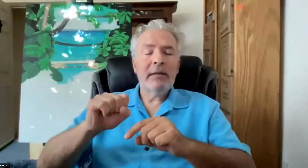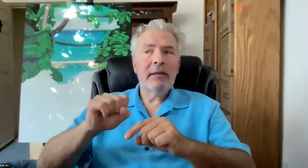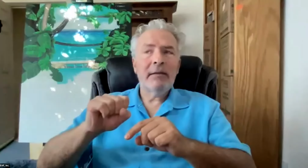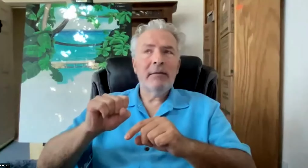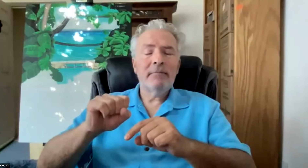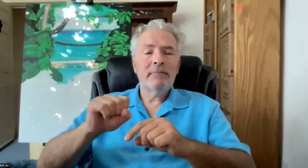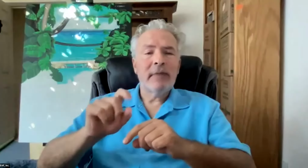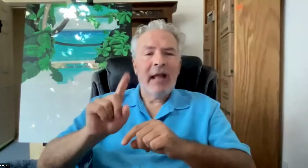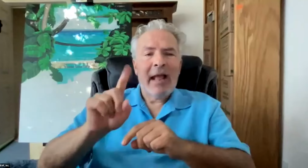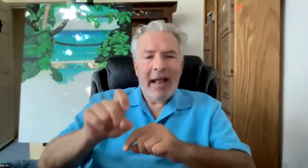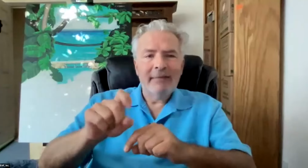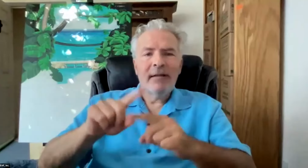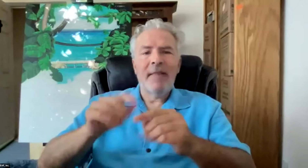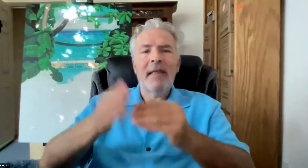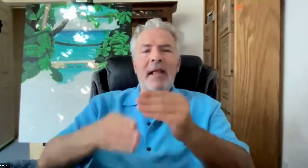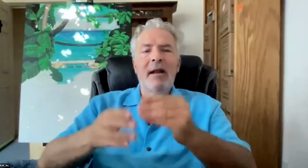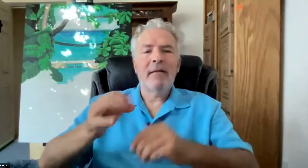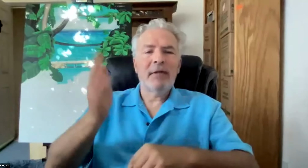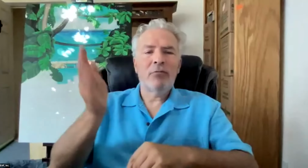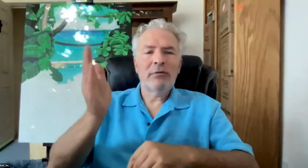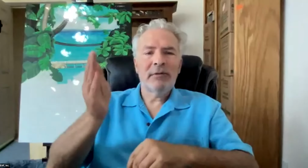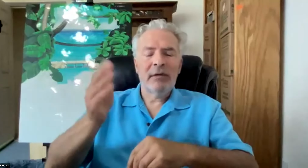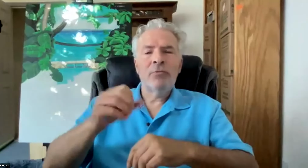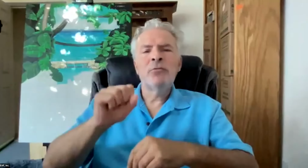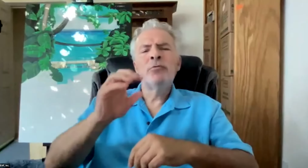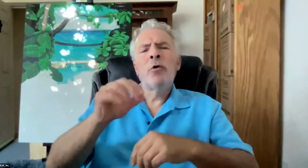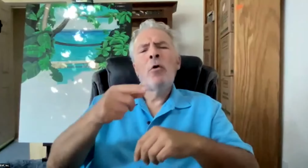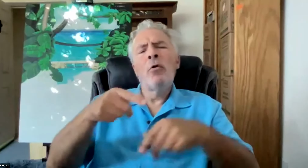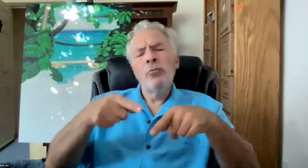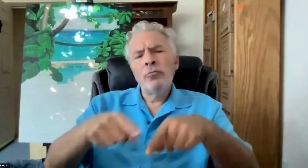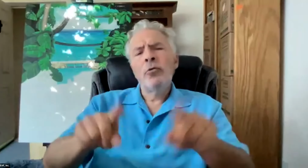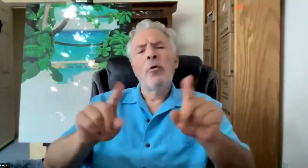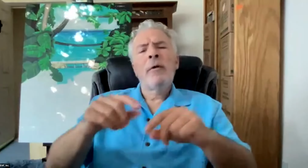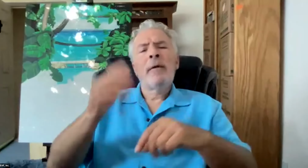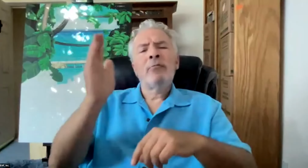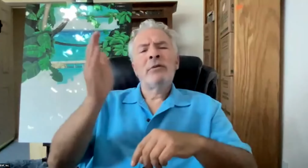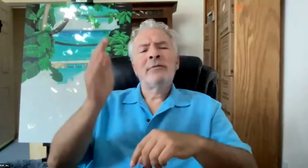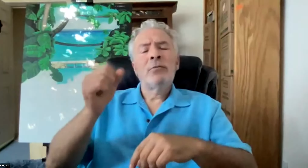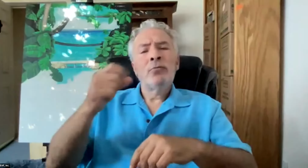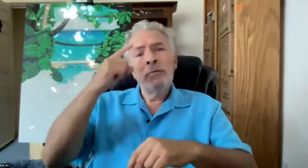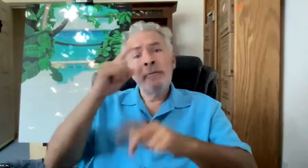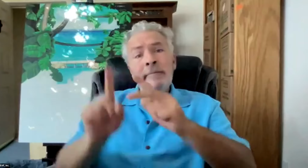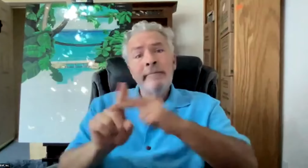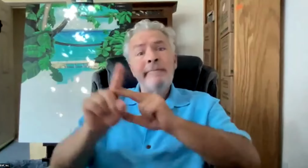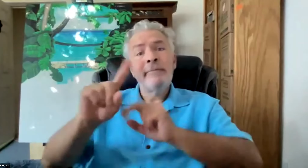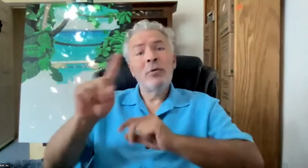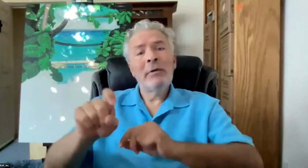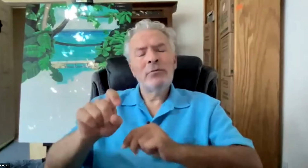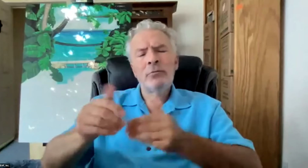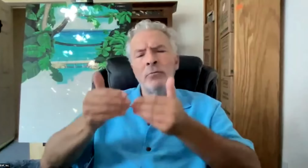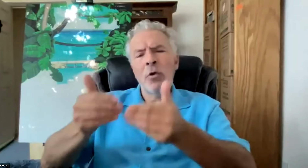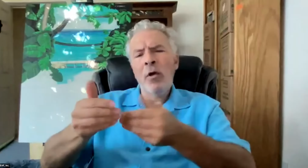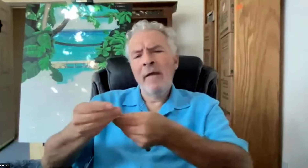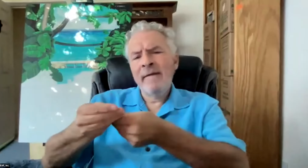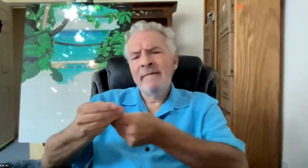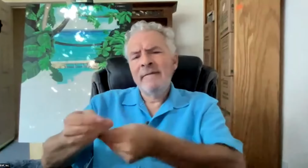during the actual presentation. However, questions can be held until the end. But if a question pops